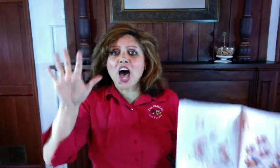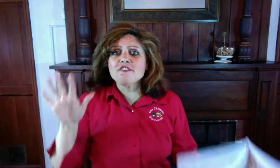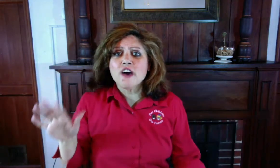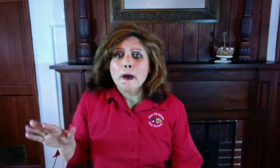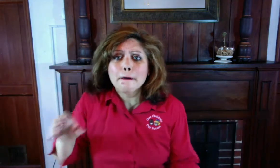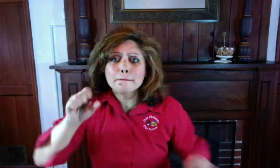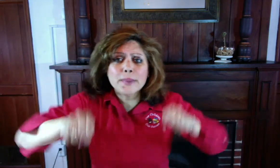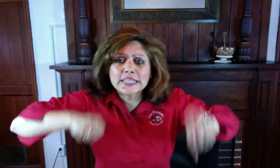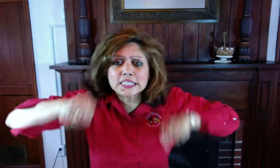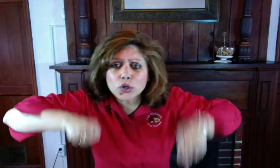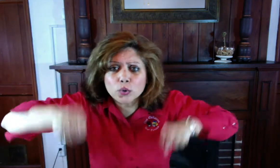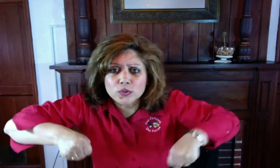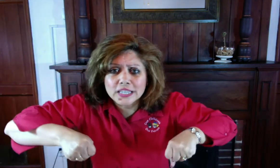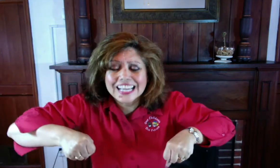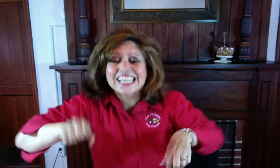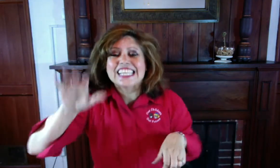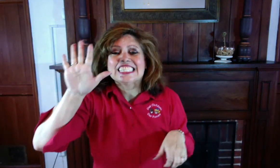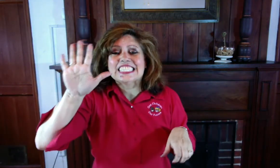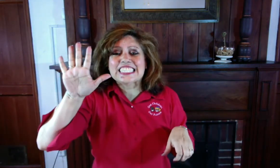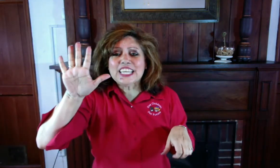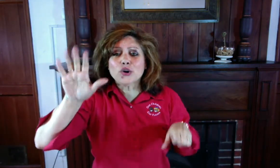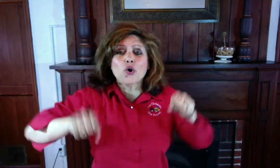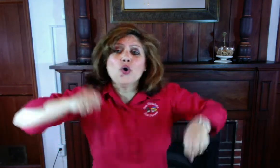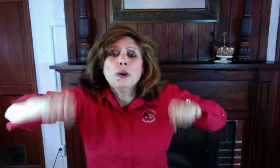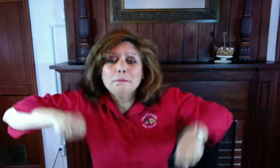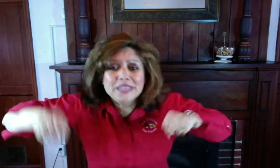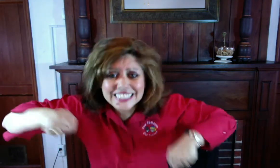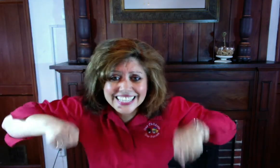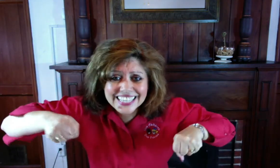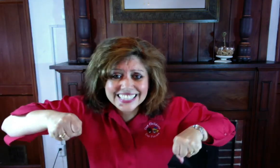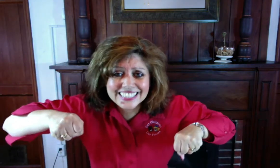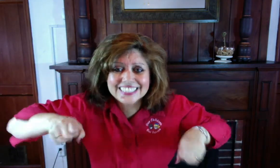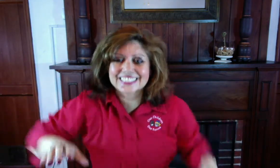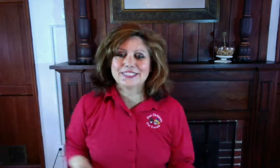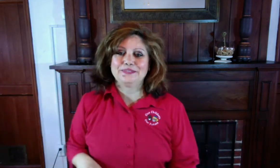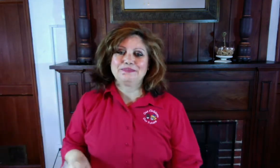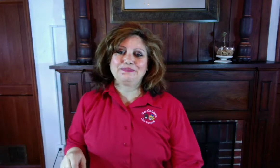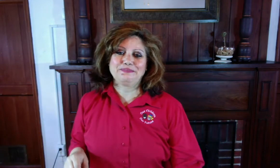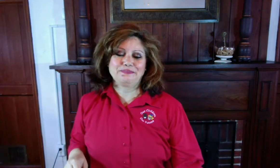5 bicycles. 5 bicicletas.